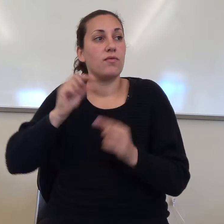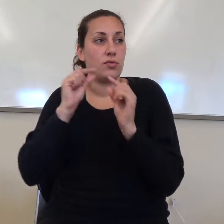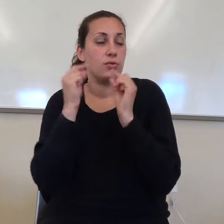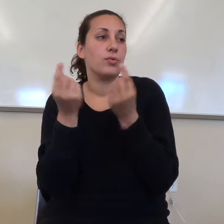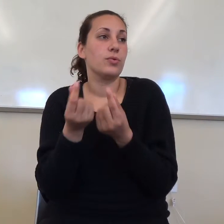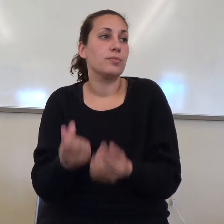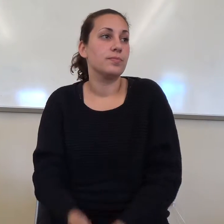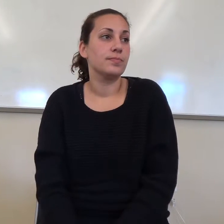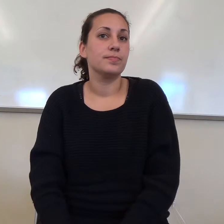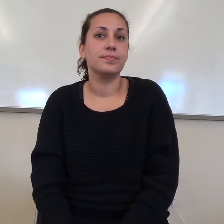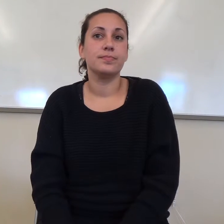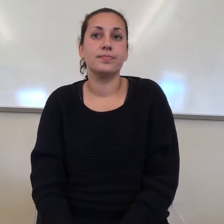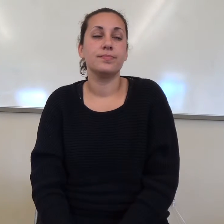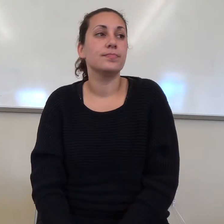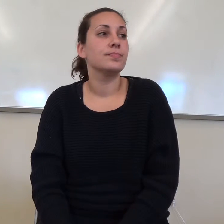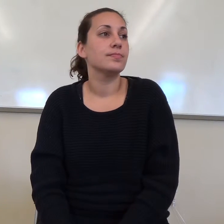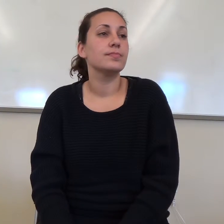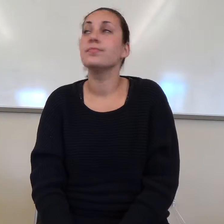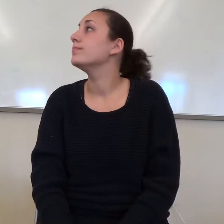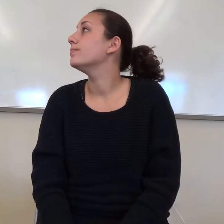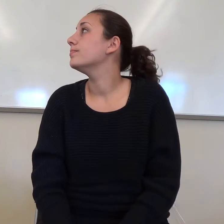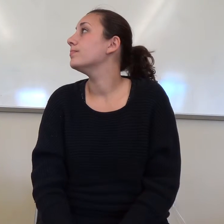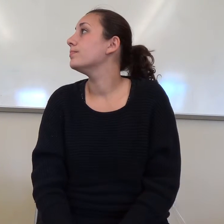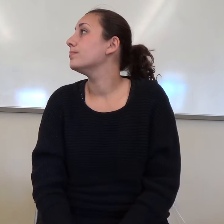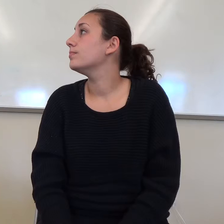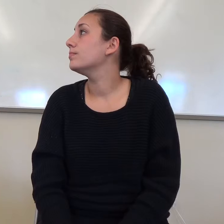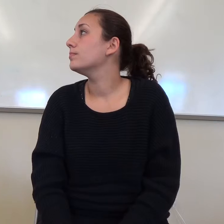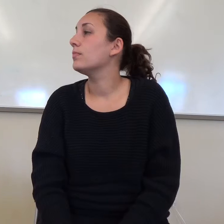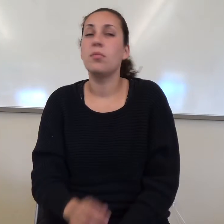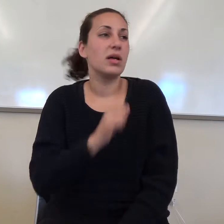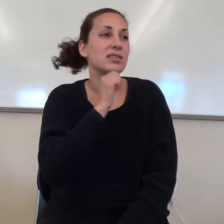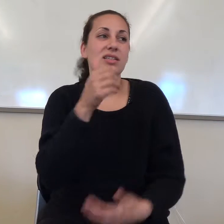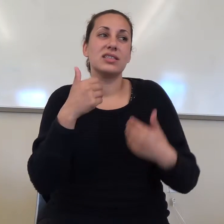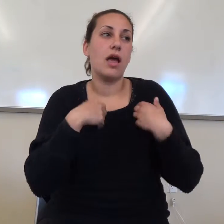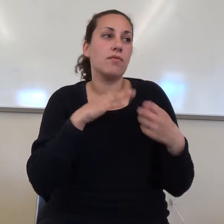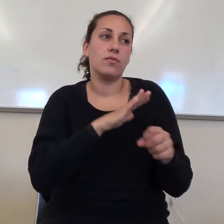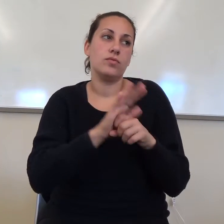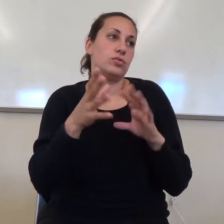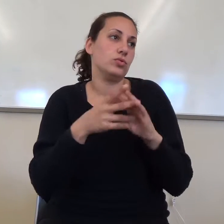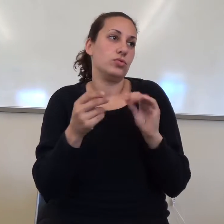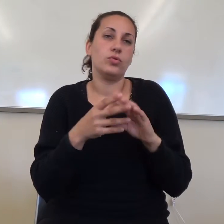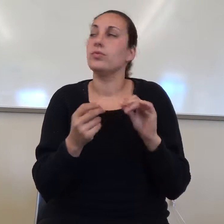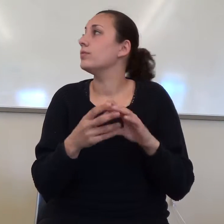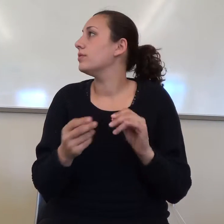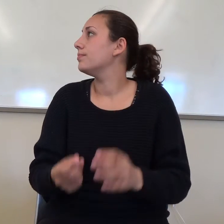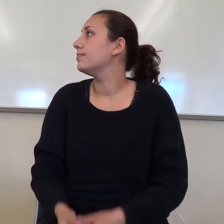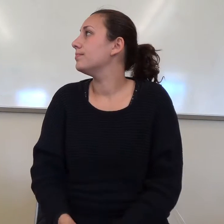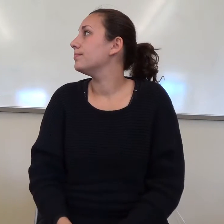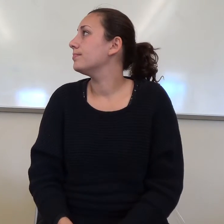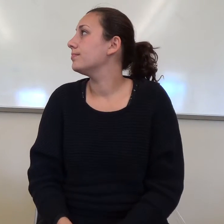we can say, yeah, that doesn't really have everything. This is the discussion about how they're helping.